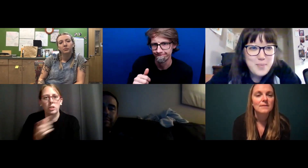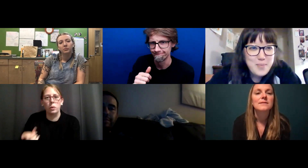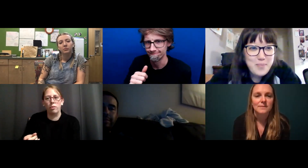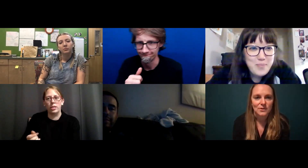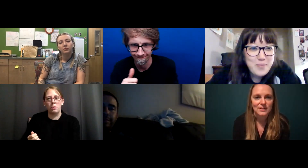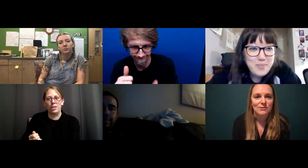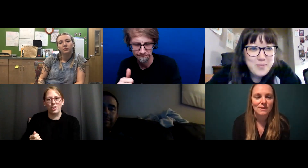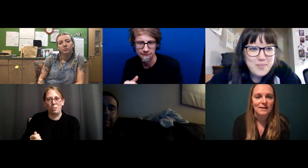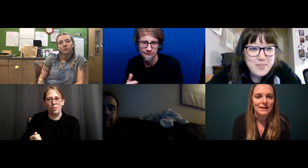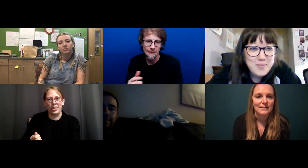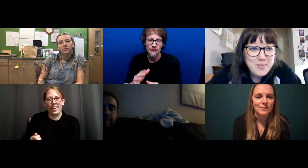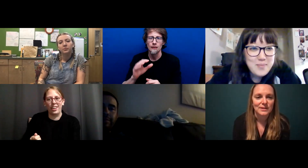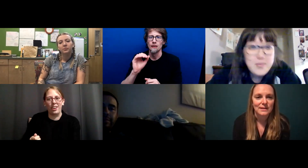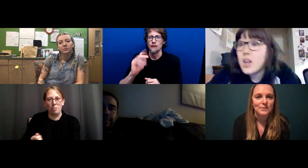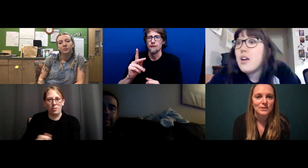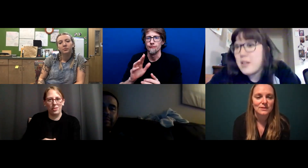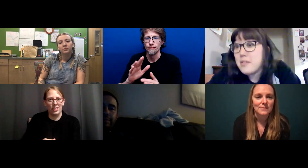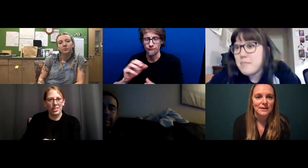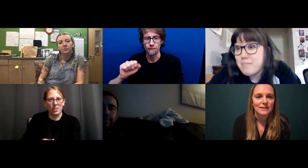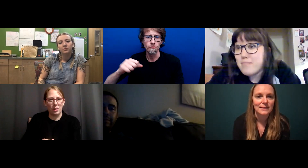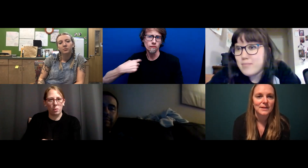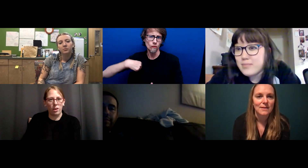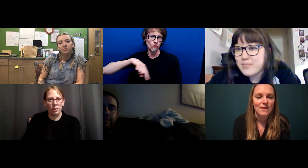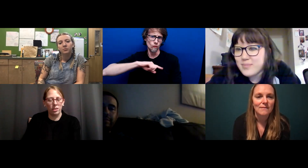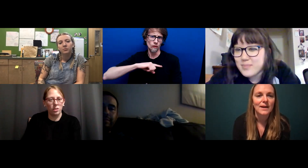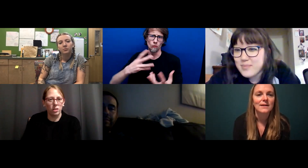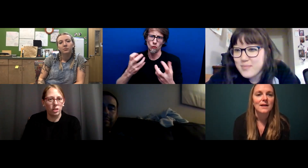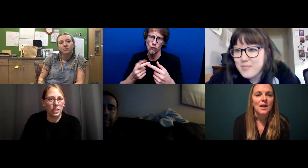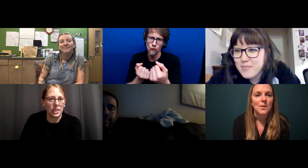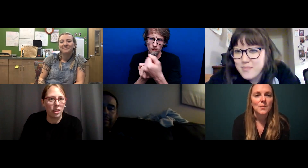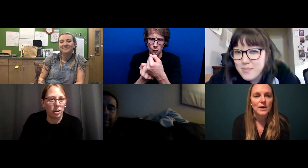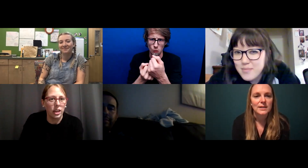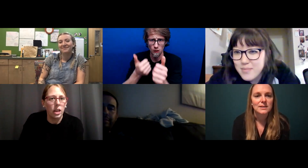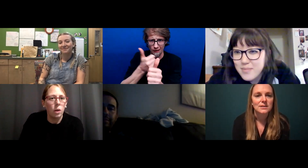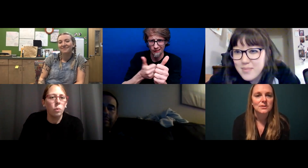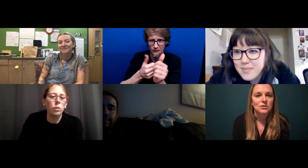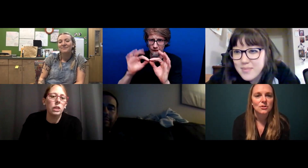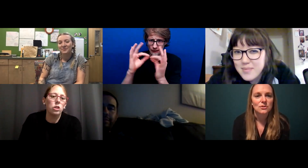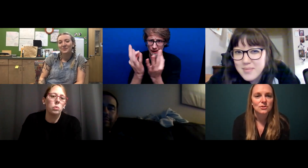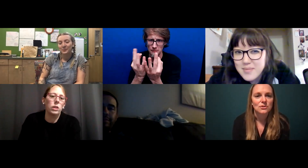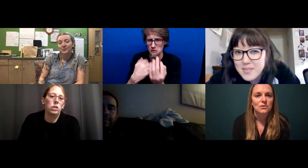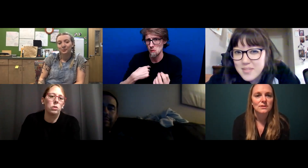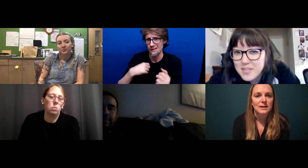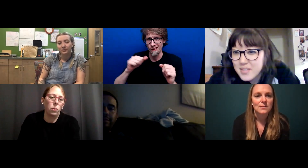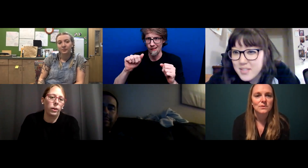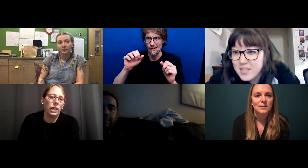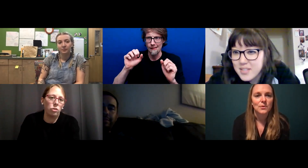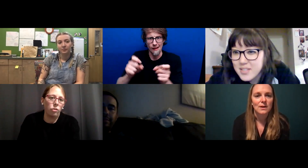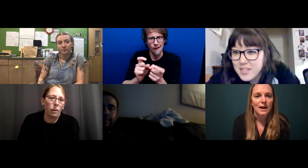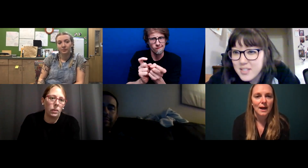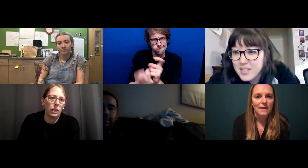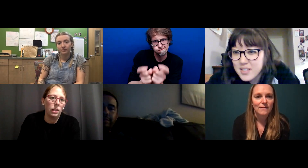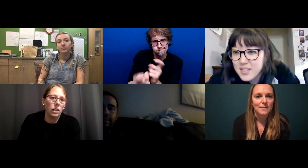I'm also waiting for the Spanish interpreter to get caught up so that we're all learning together. We really do want to support